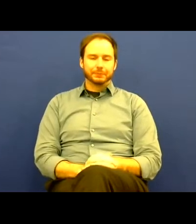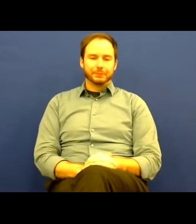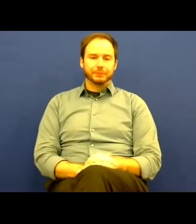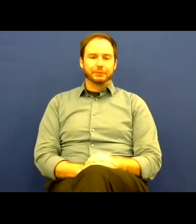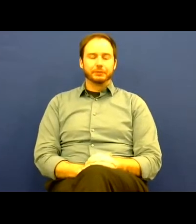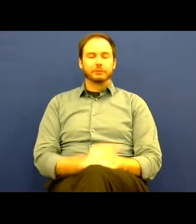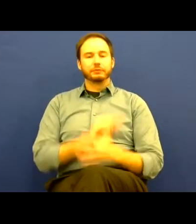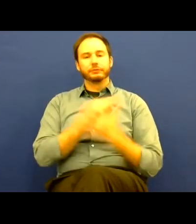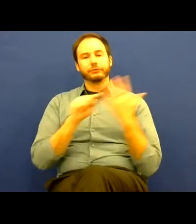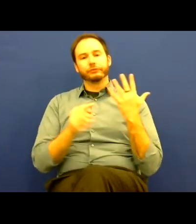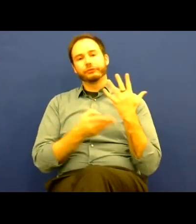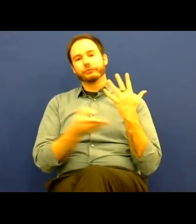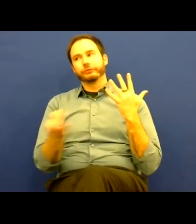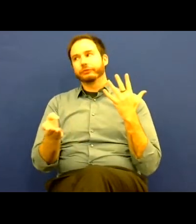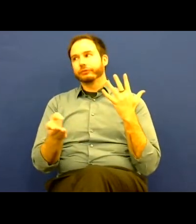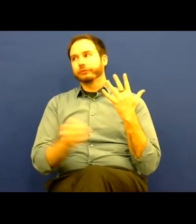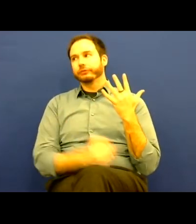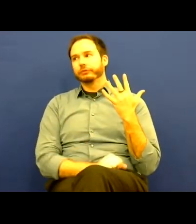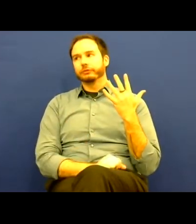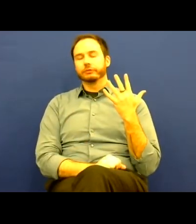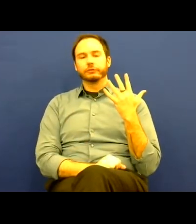Any questions, comments?